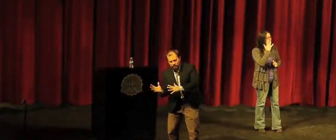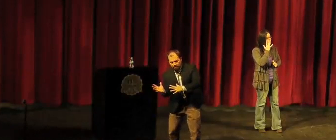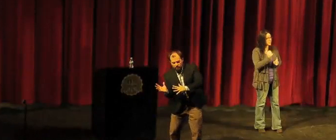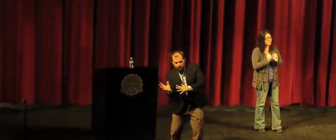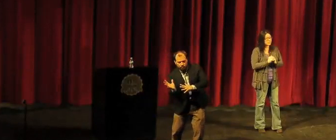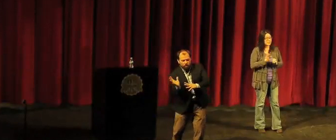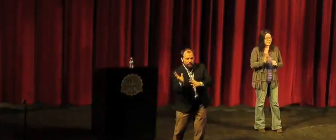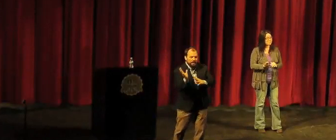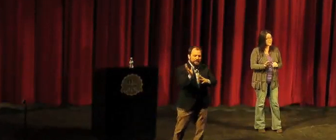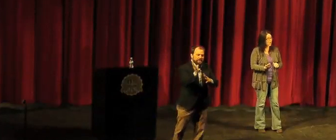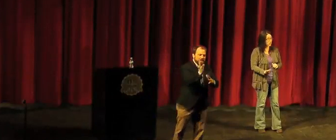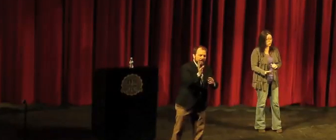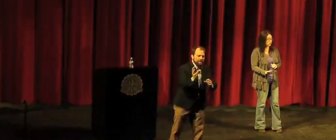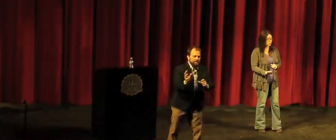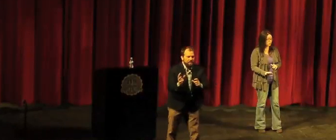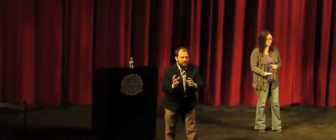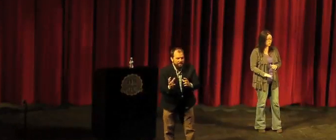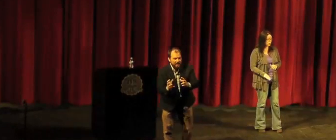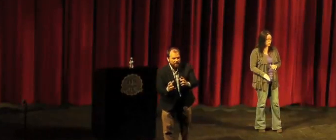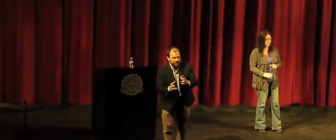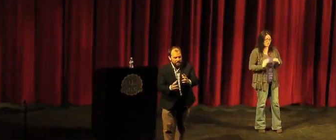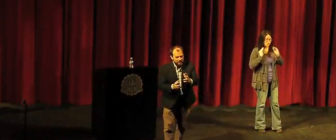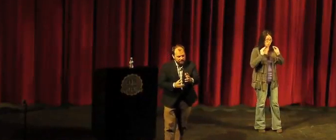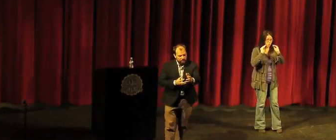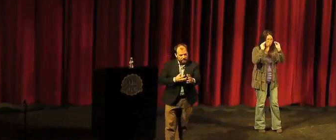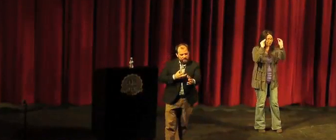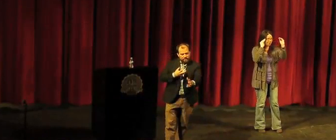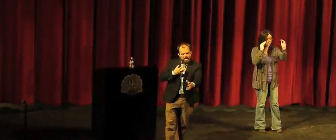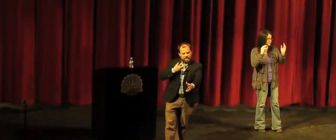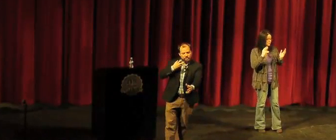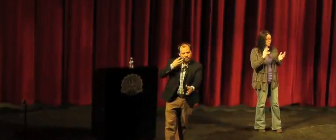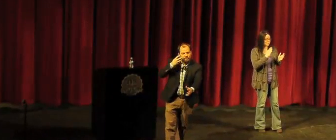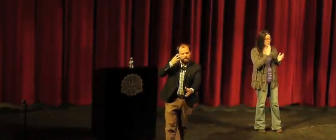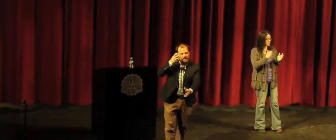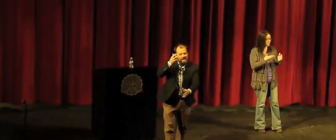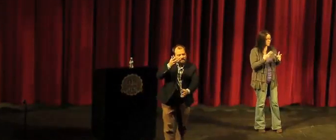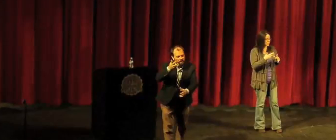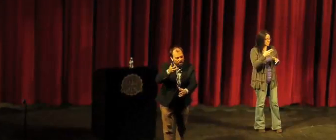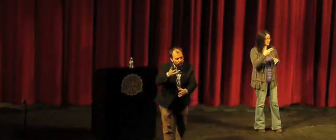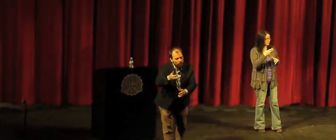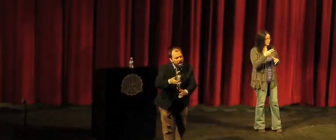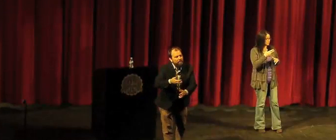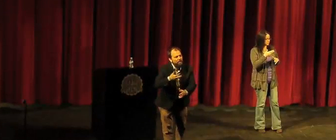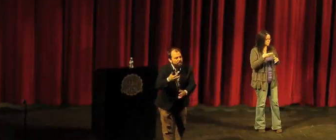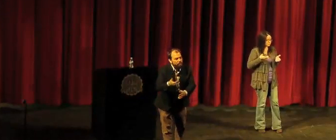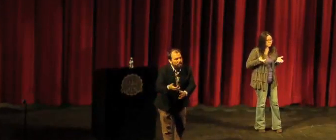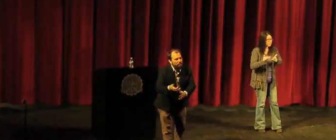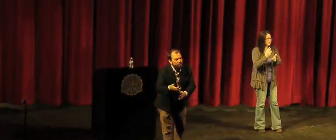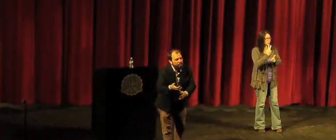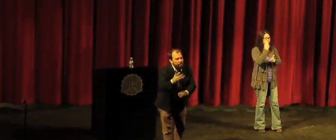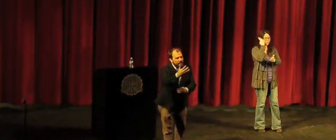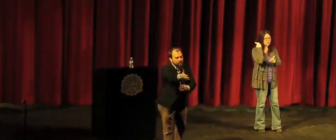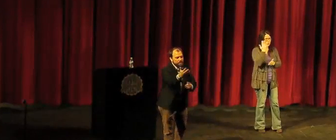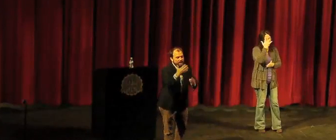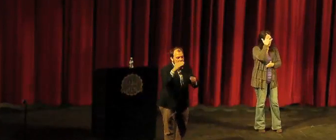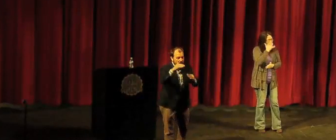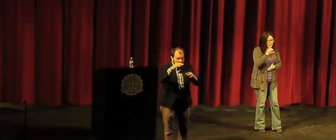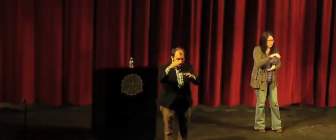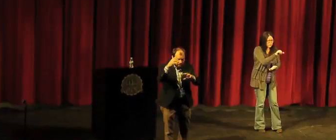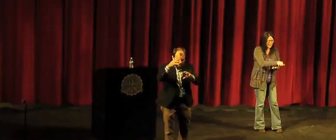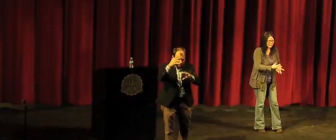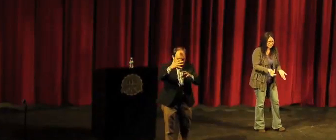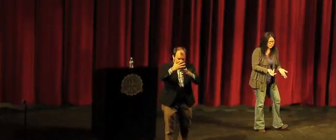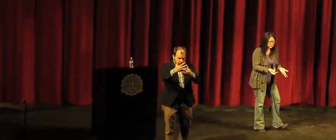their growing into them, they've actually never been invited to reflect on why we do what we do. And of course,